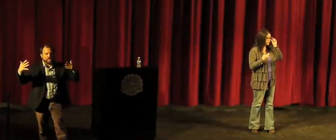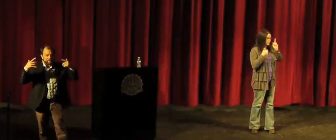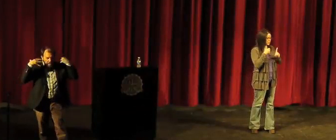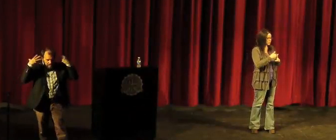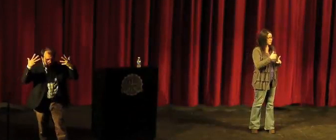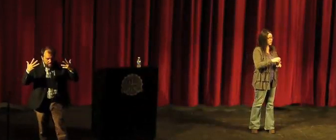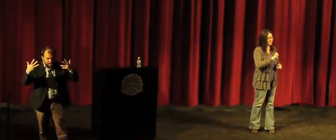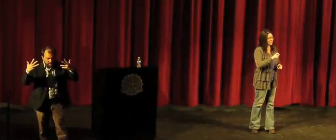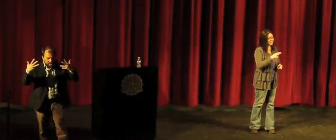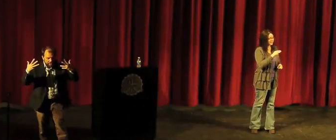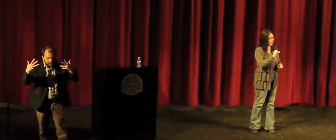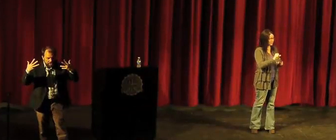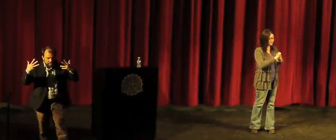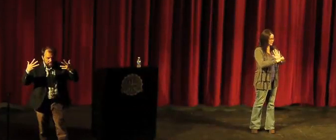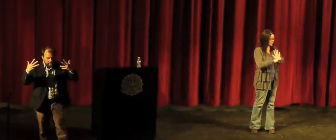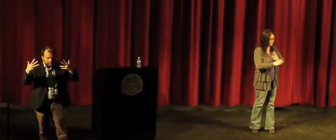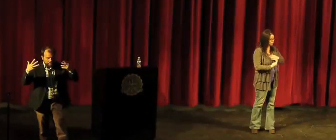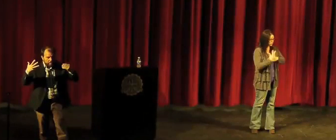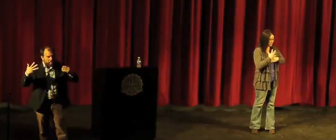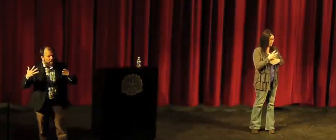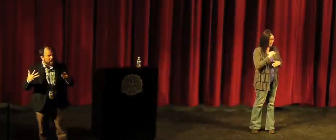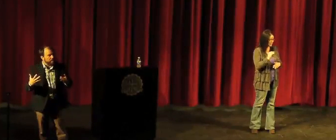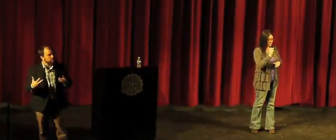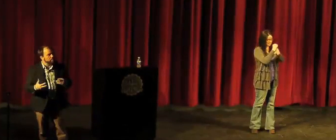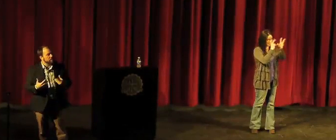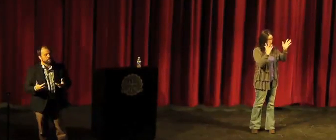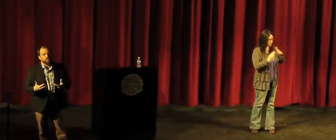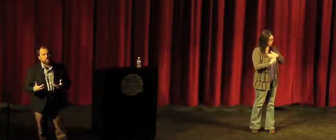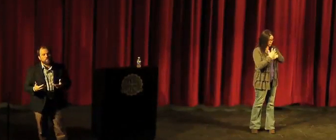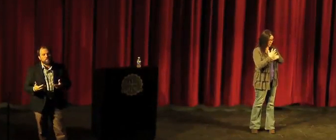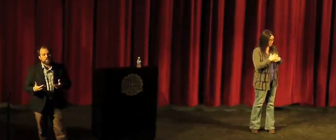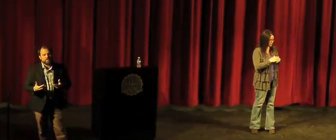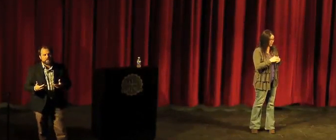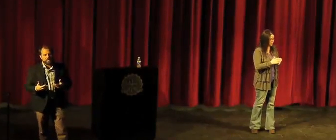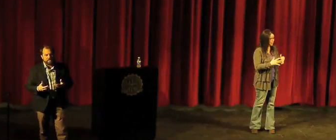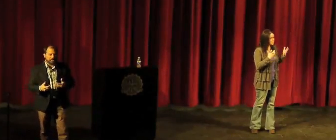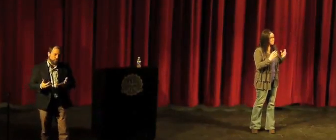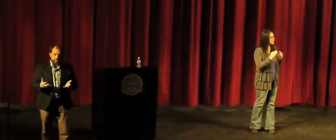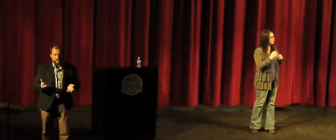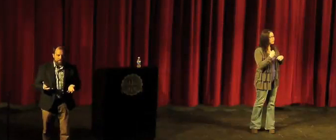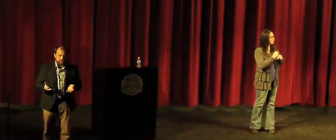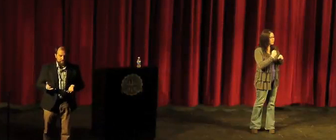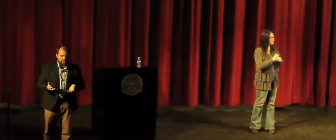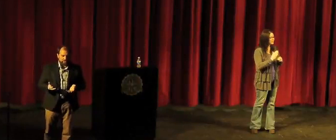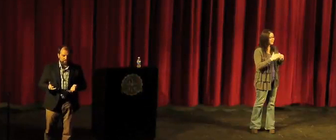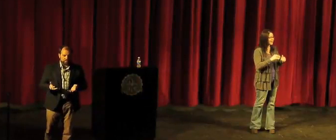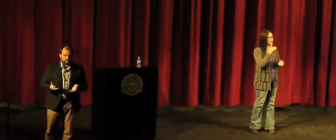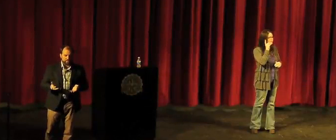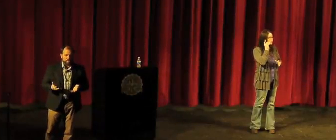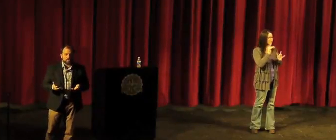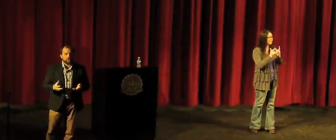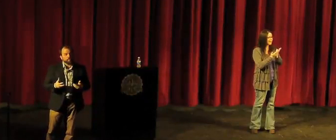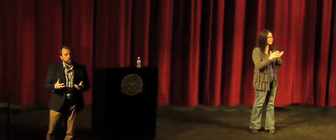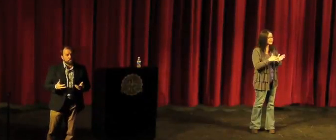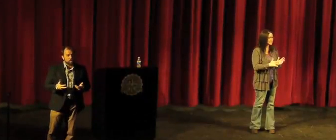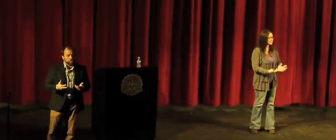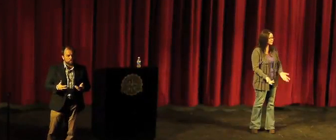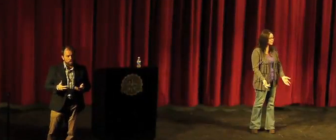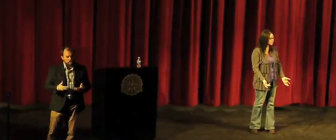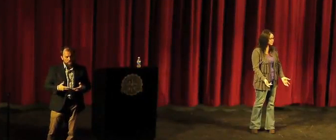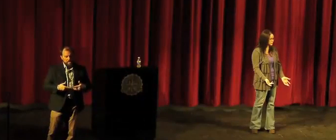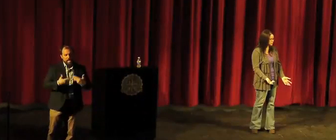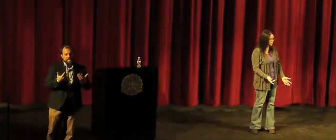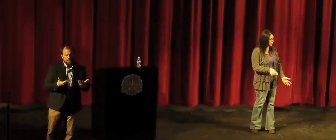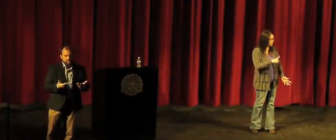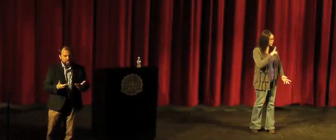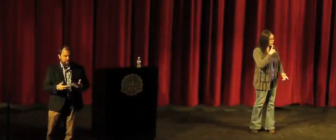ethos shaping and imagination shaping, and much more formative than, say, dorm Bible studies, which are, for the most